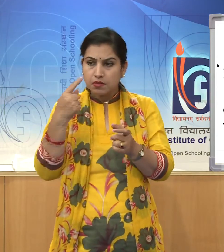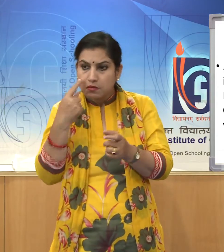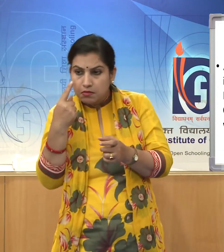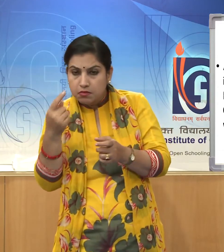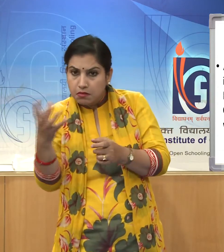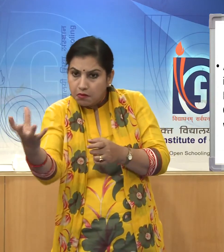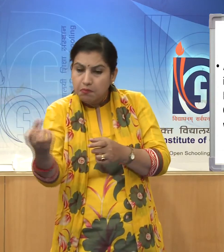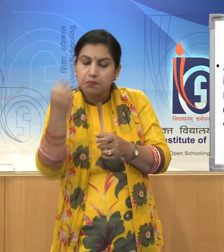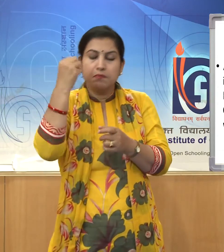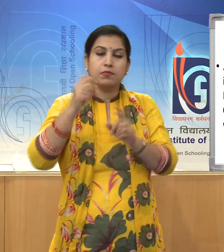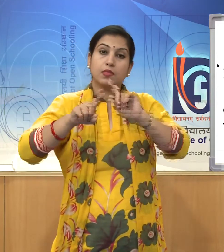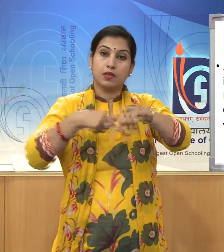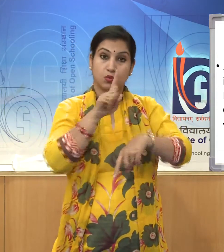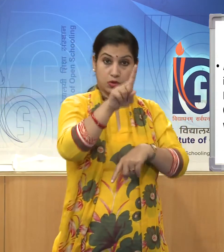artifacts. From